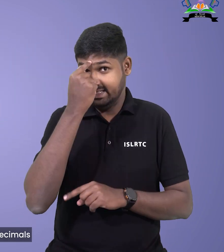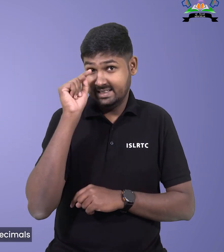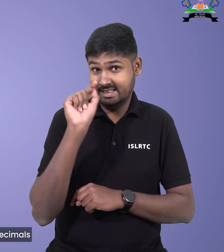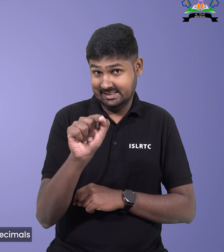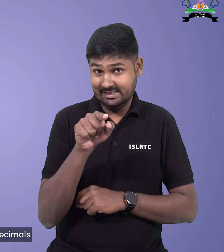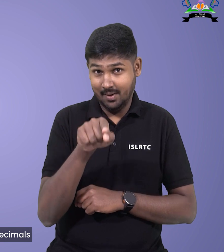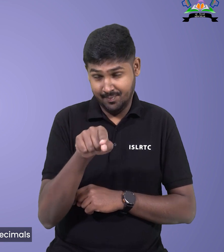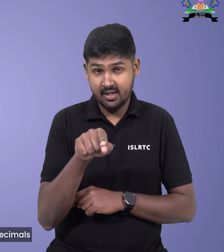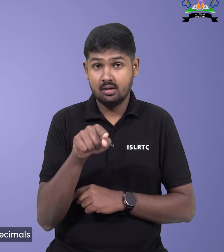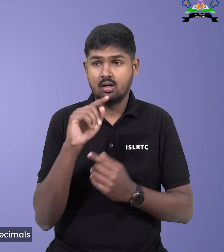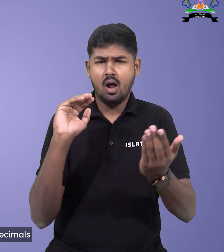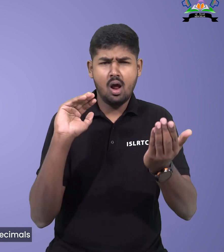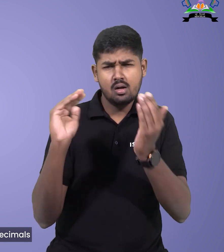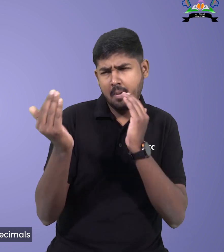Comparing decimals.